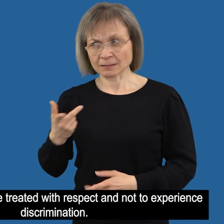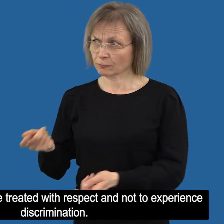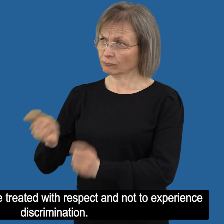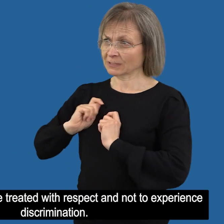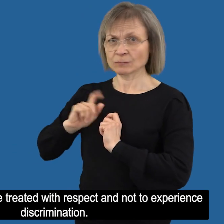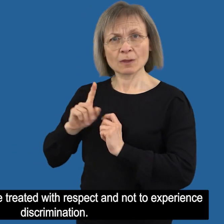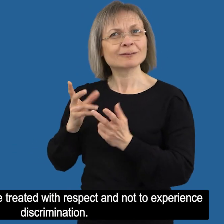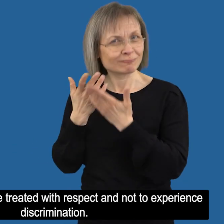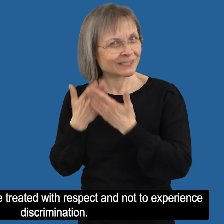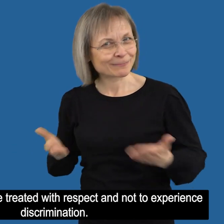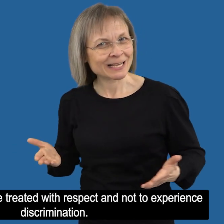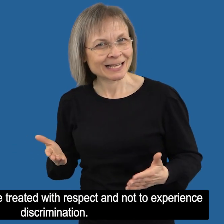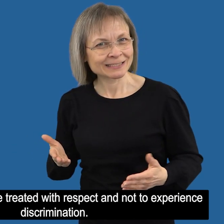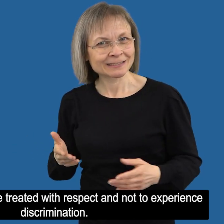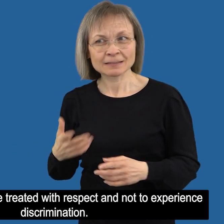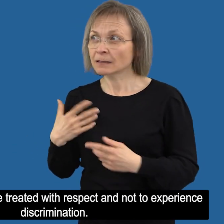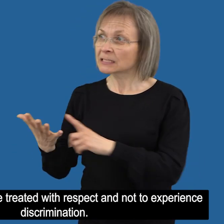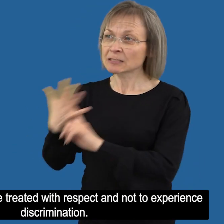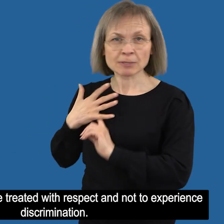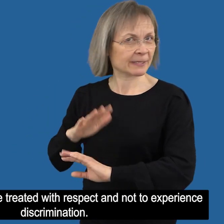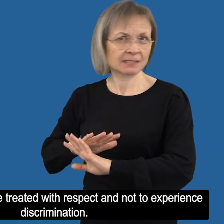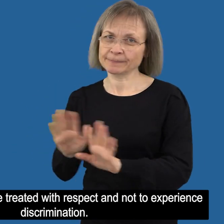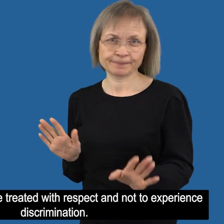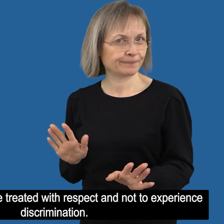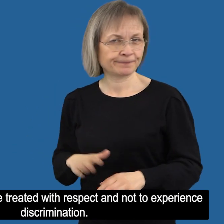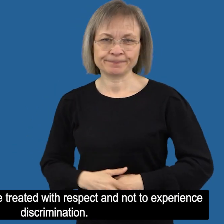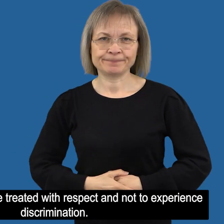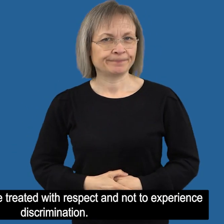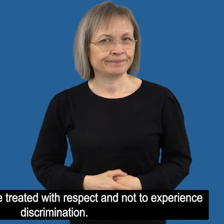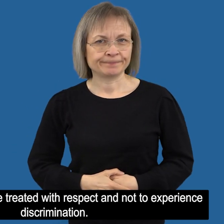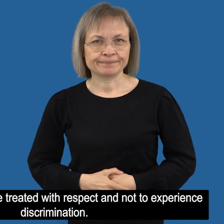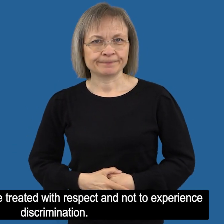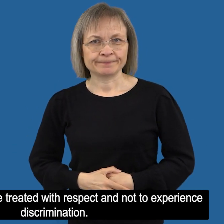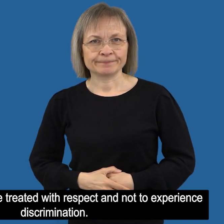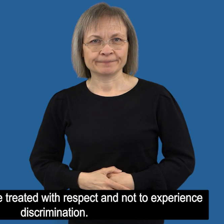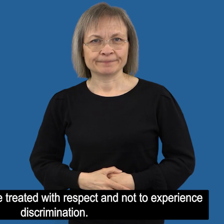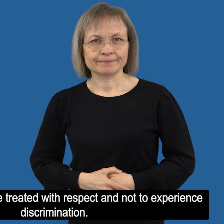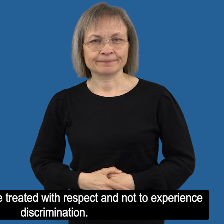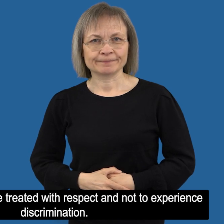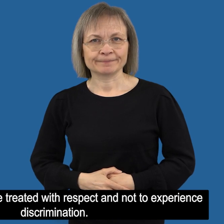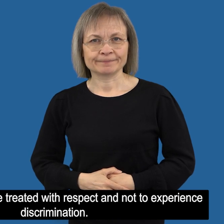I have the right to be treated with respect and not to experience discrimination.